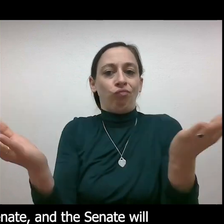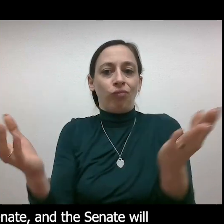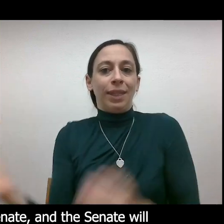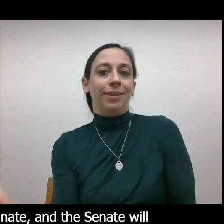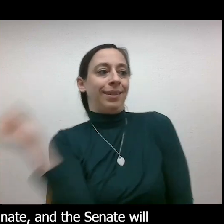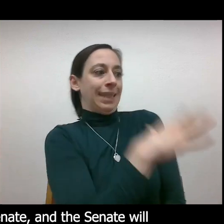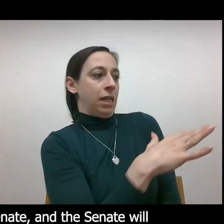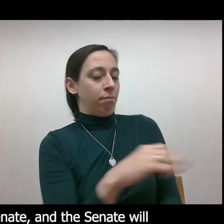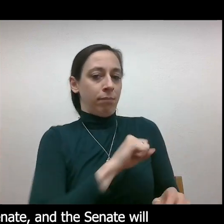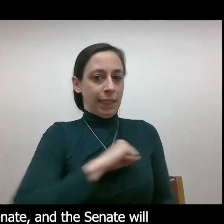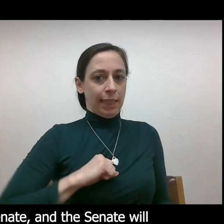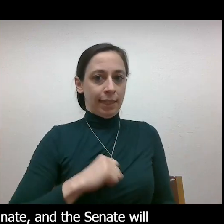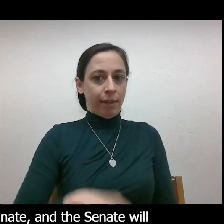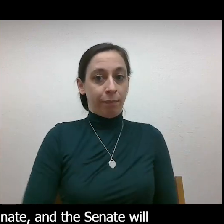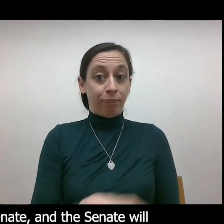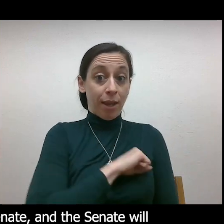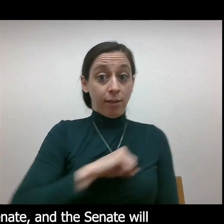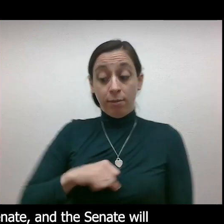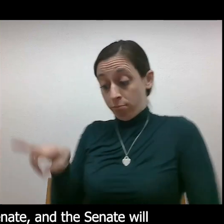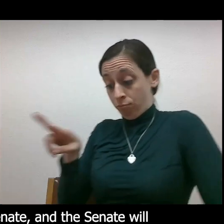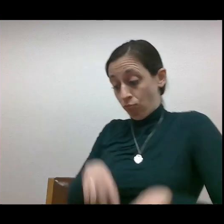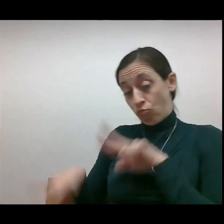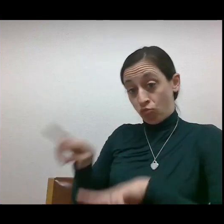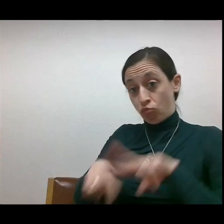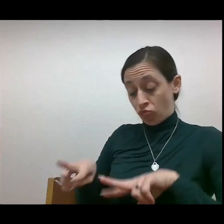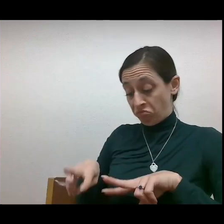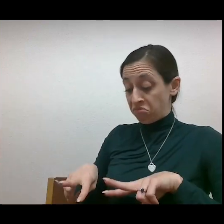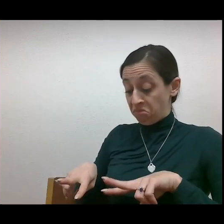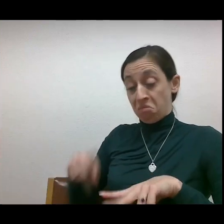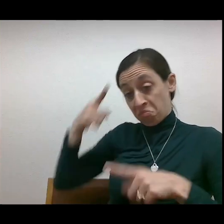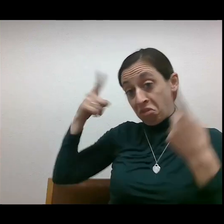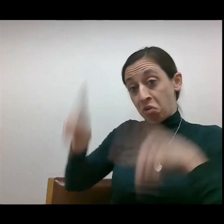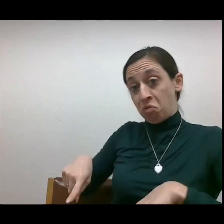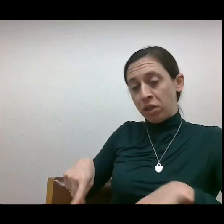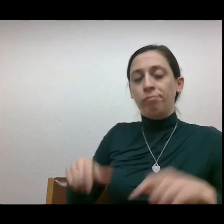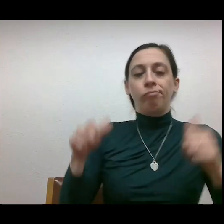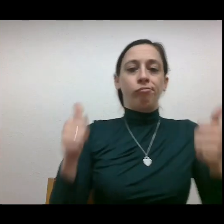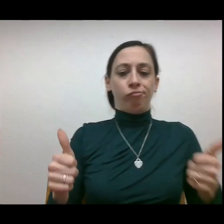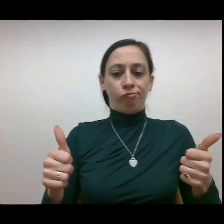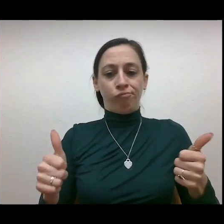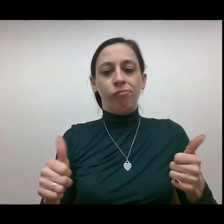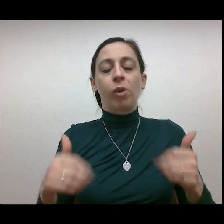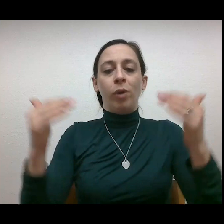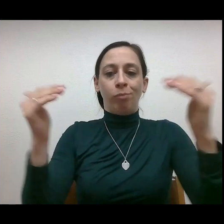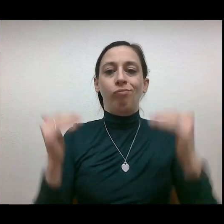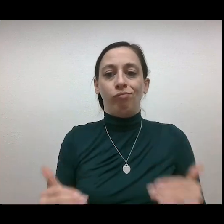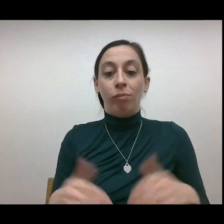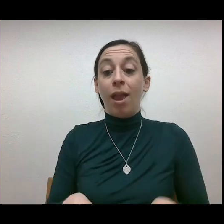whether they concur or they do not concur.